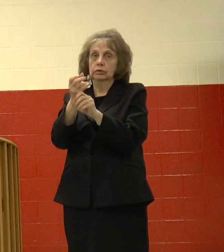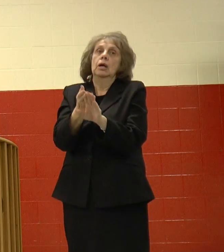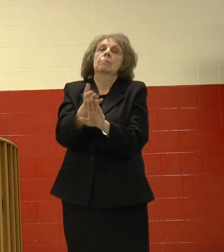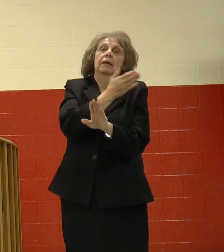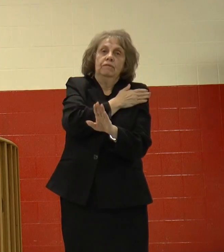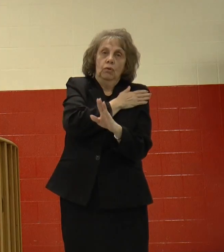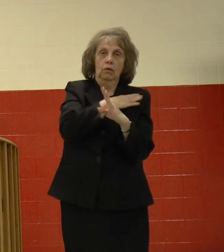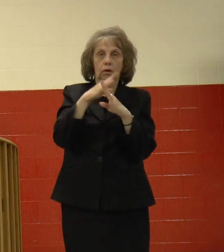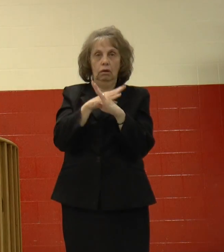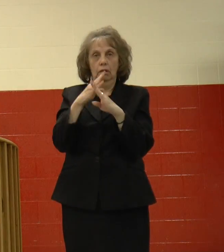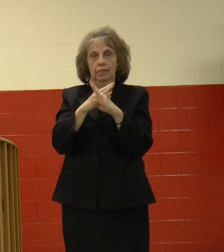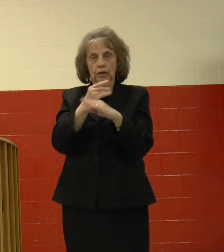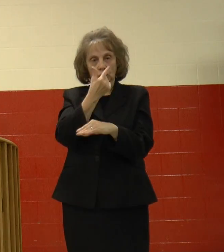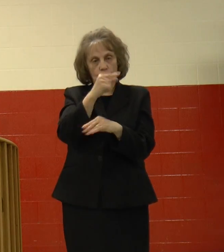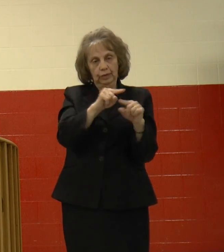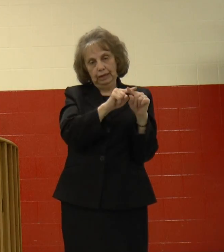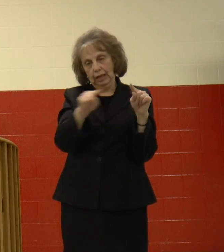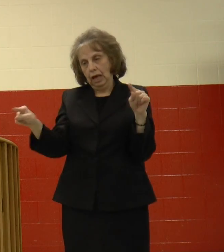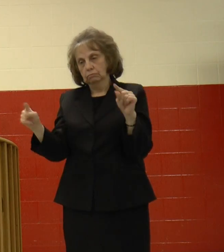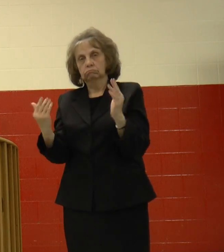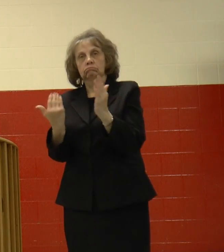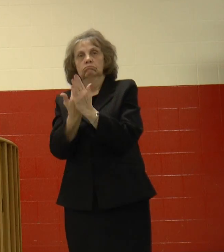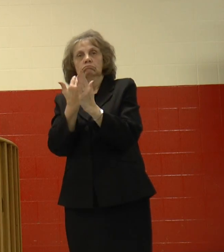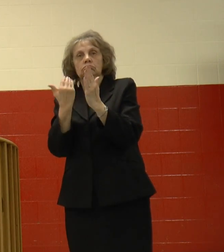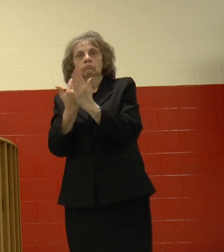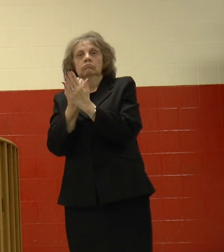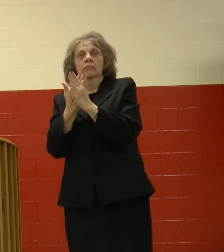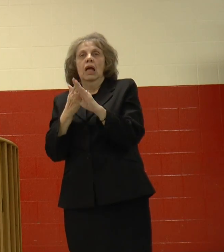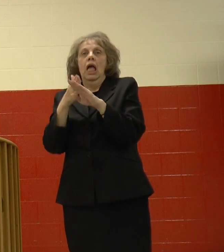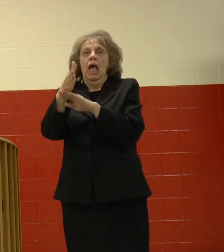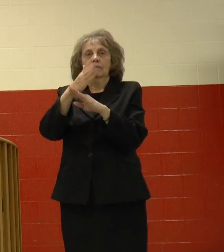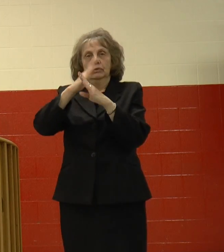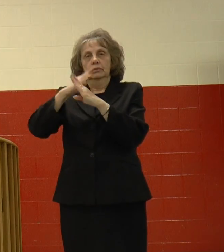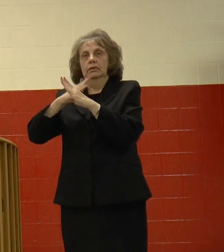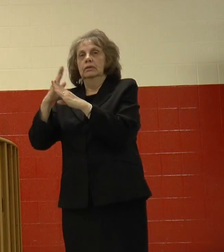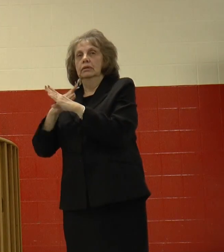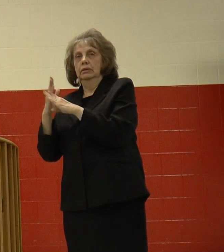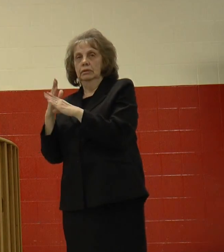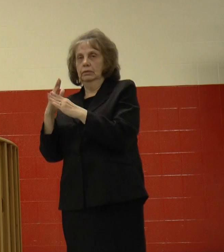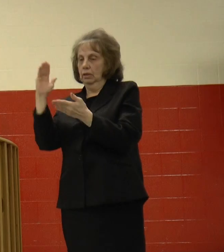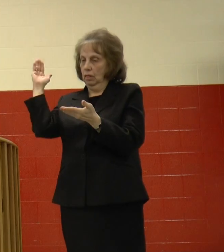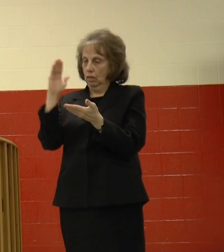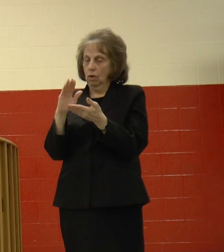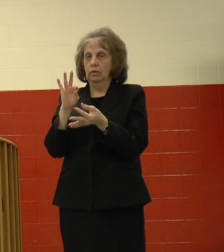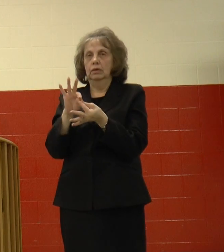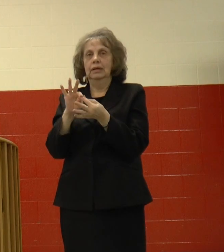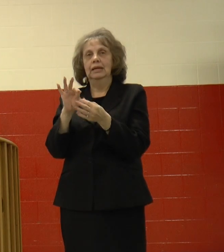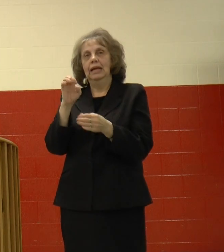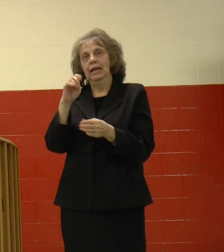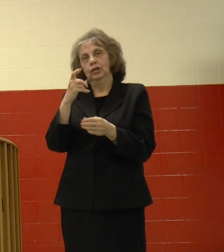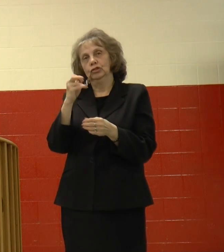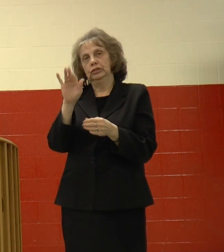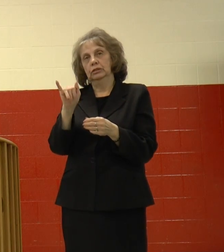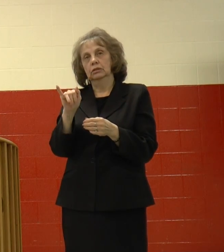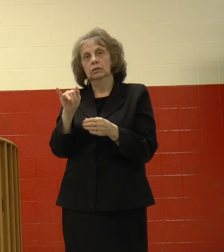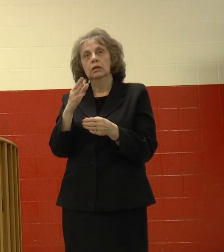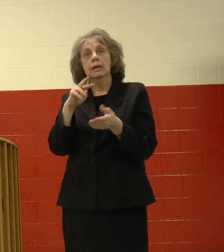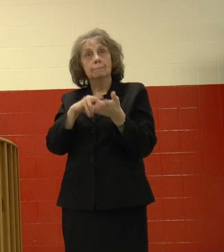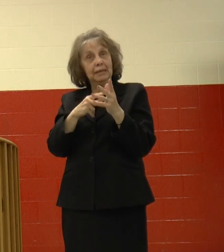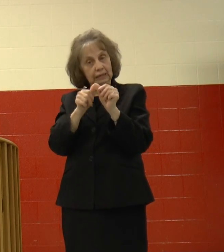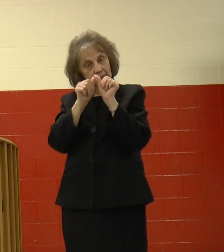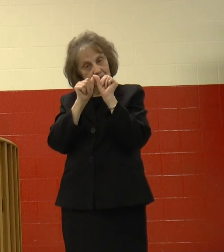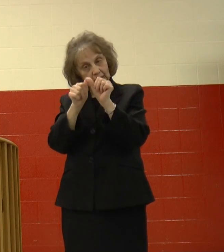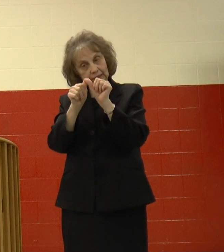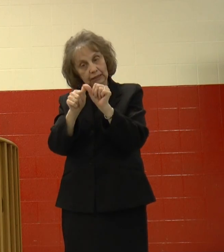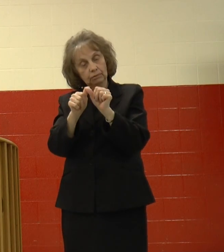the retrofit, and the green line is the energy consumption after the retrofit, much lower energy. They're sustainable, meaning that they meet